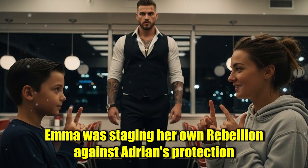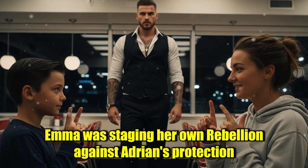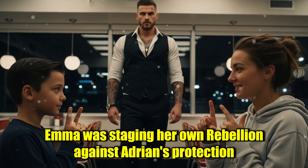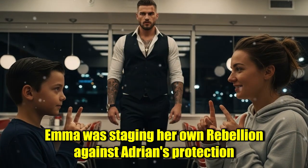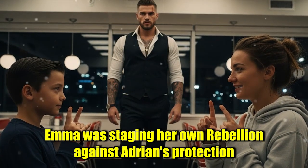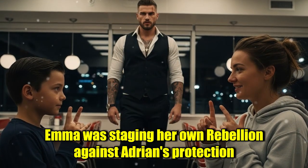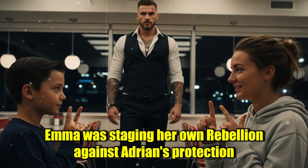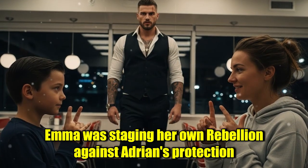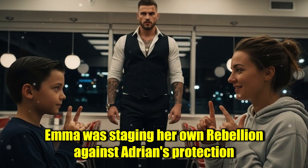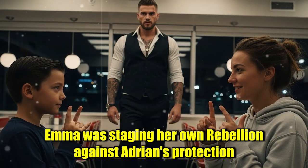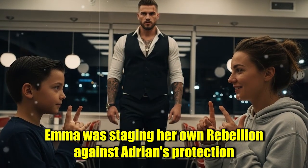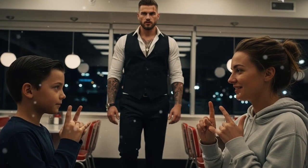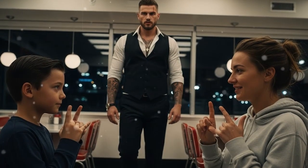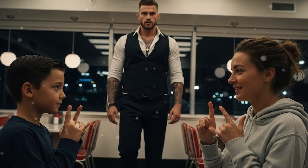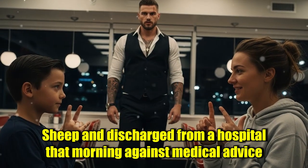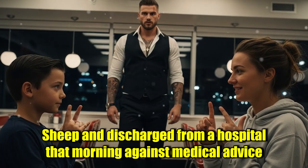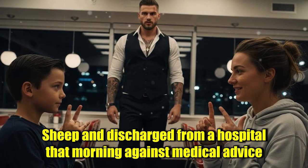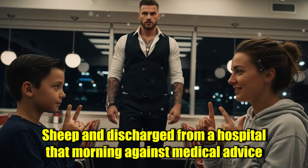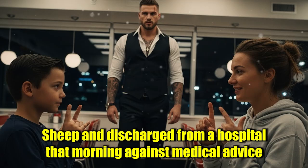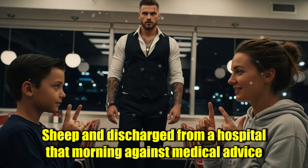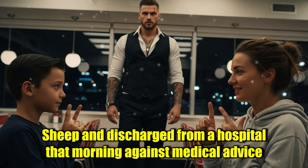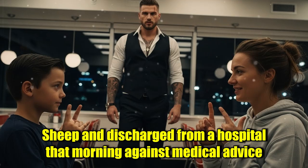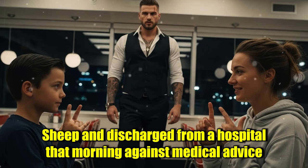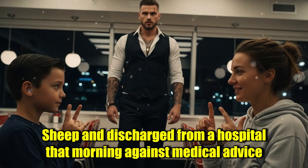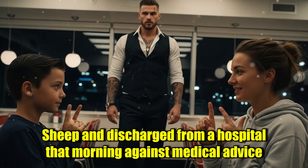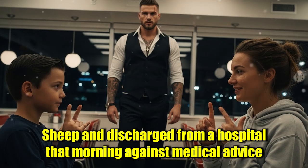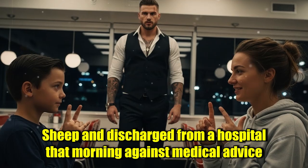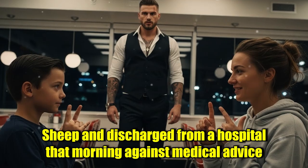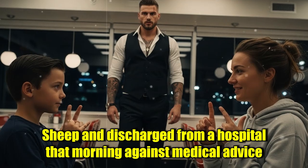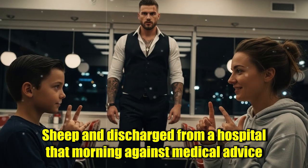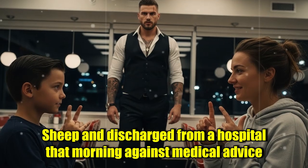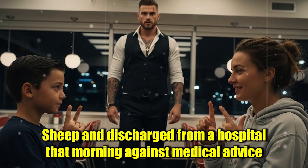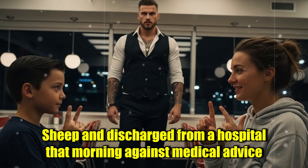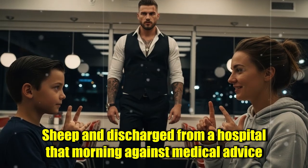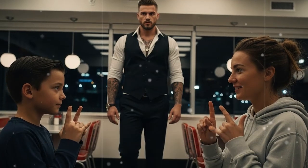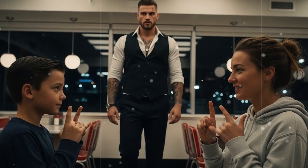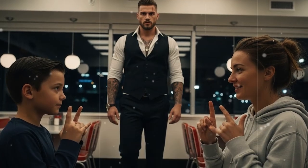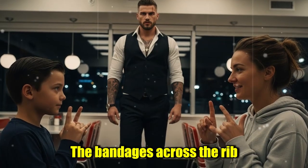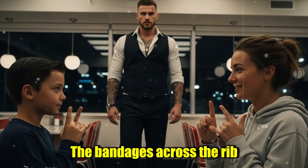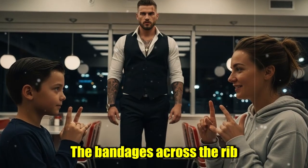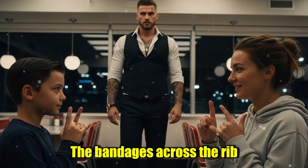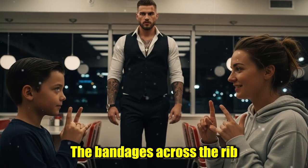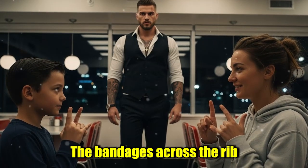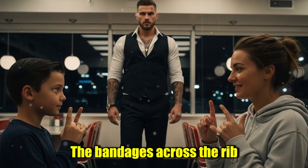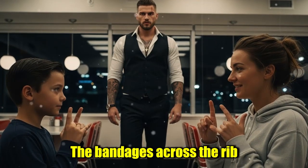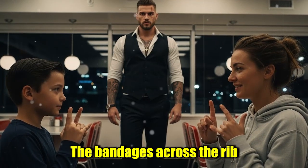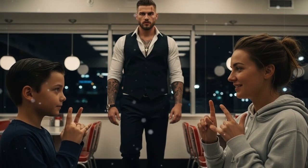rebellion against Adrian's protection. She'd been discharged from a hospital that morning against medical advice, the bandages across her ribs